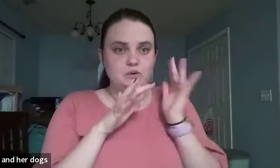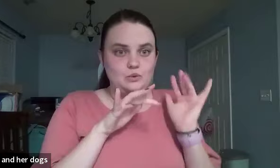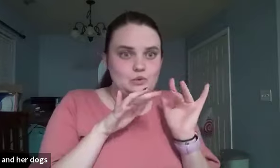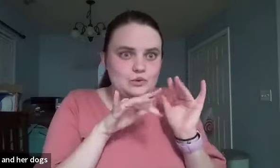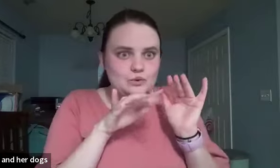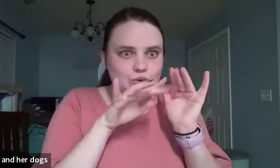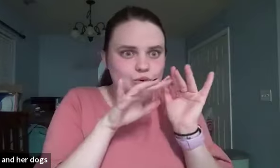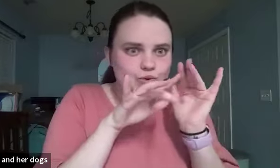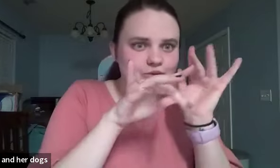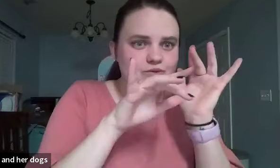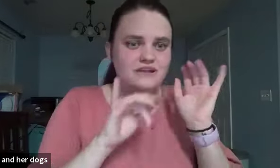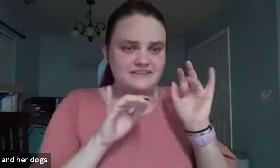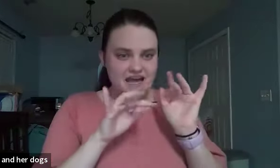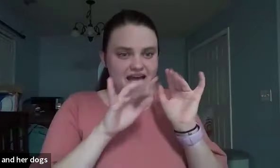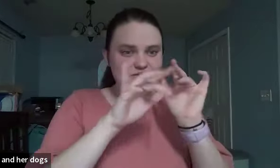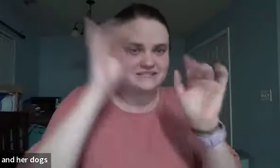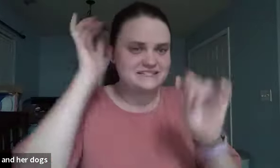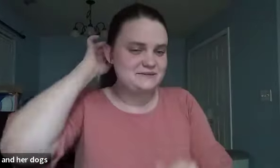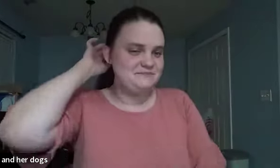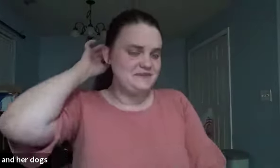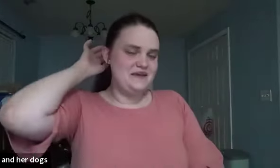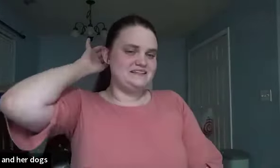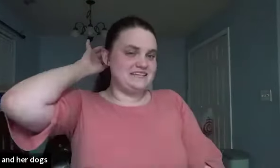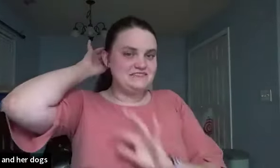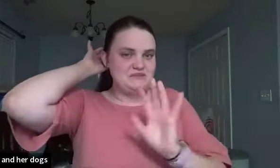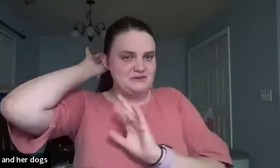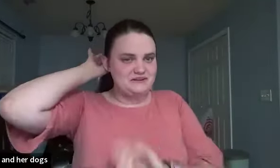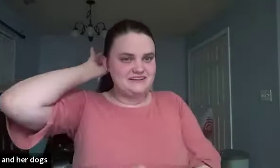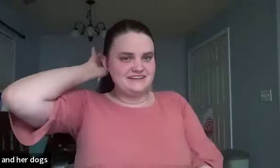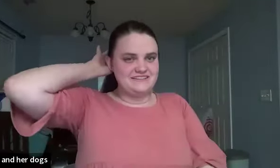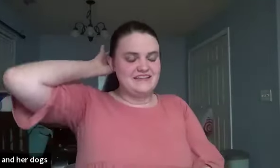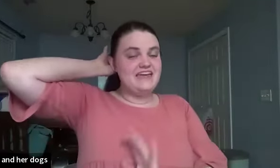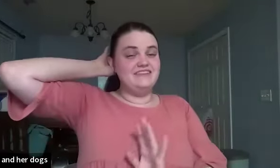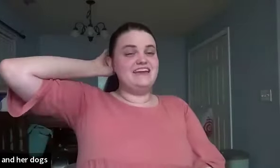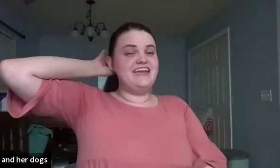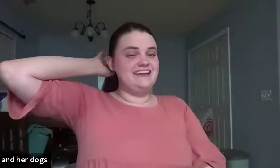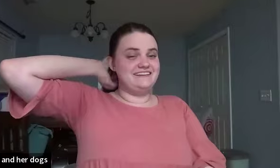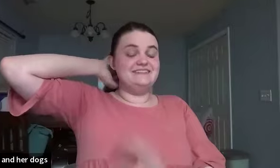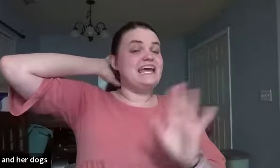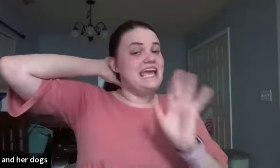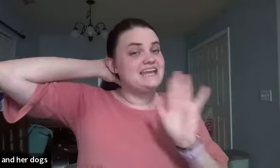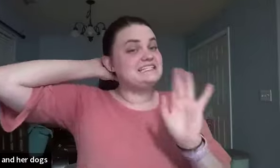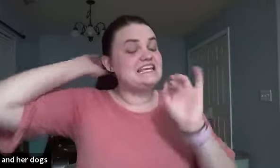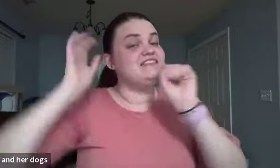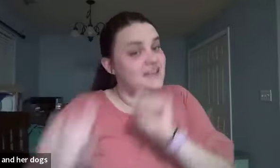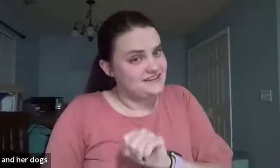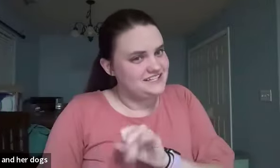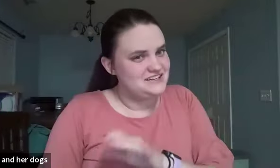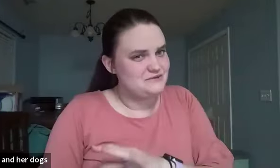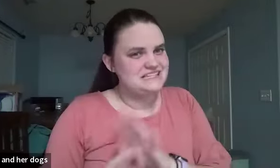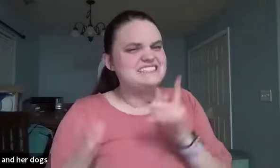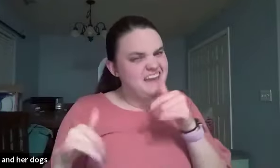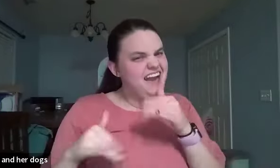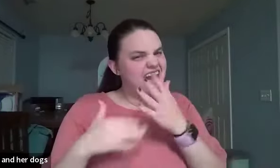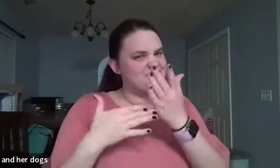spooky like that towards them to get them like really, and they hate it. They hate it, they love it, you know, where it's like, stop,